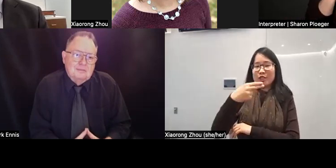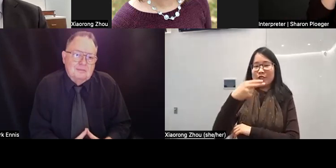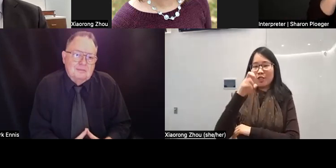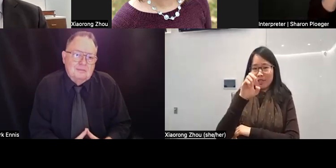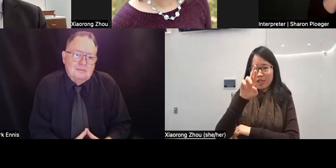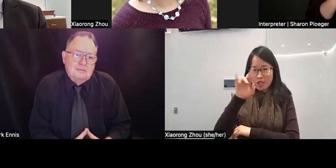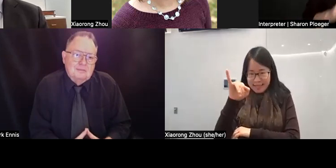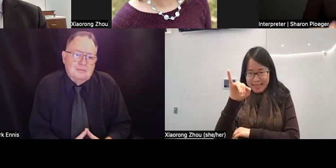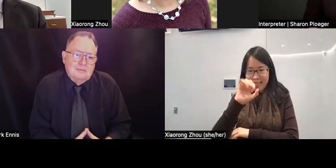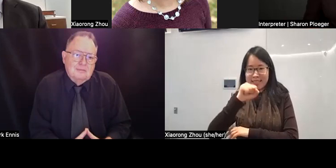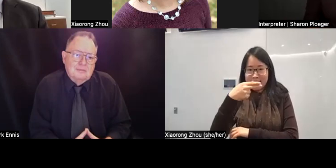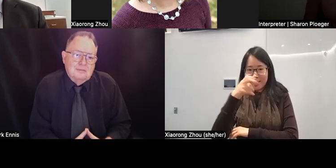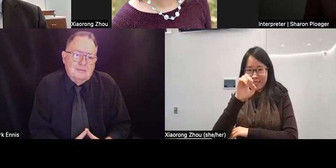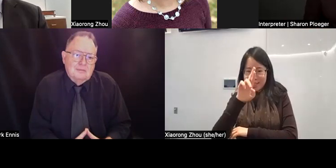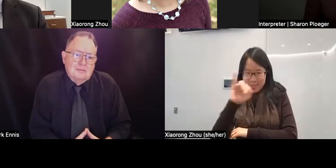as